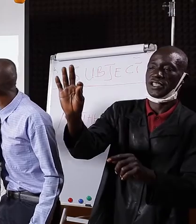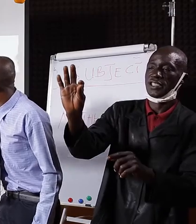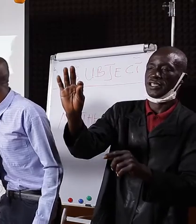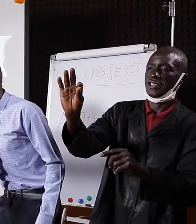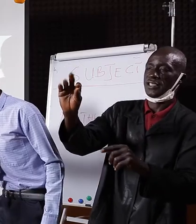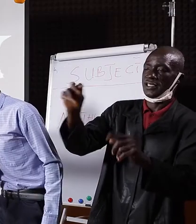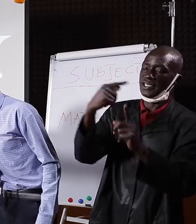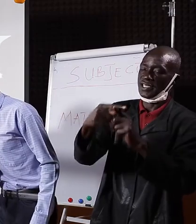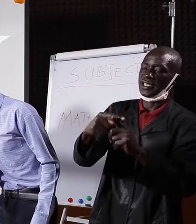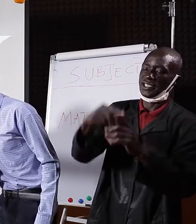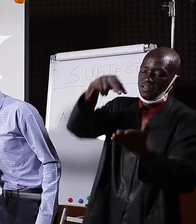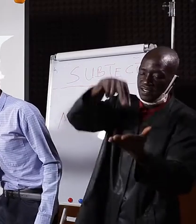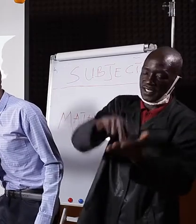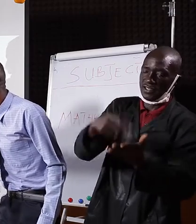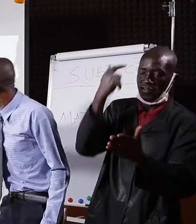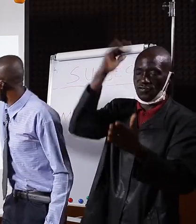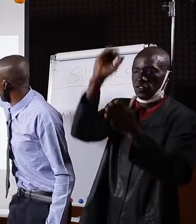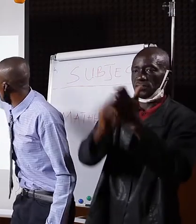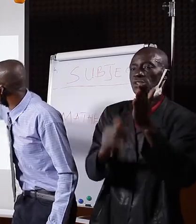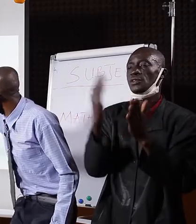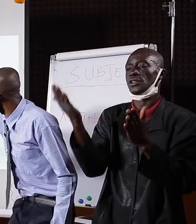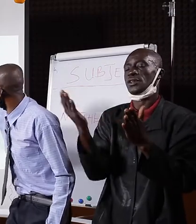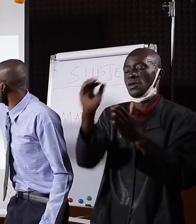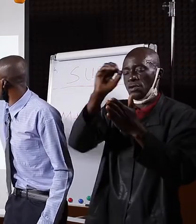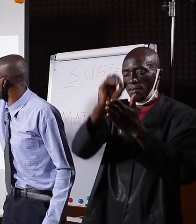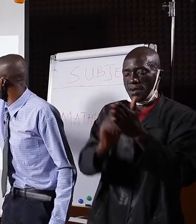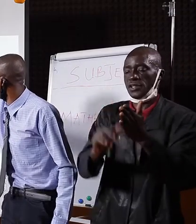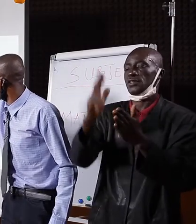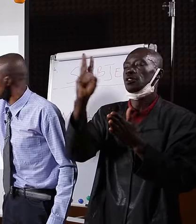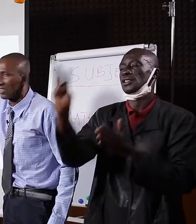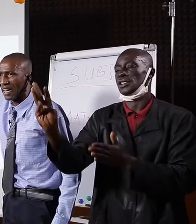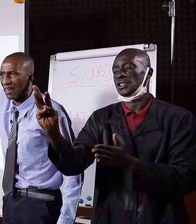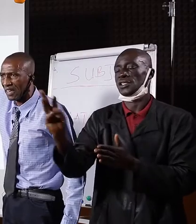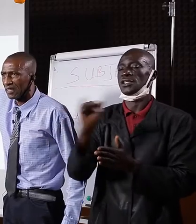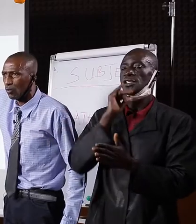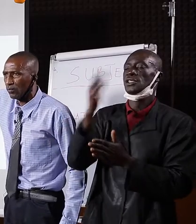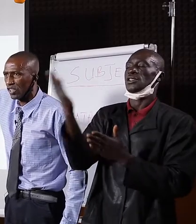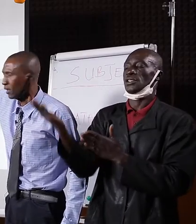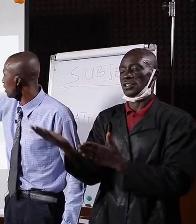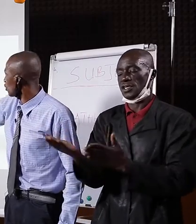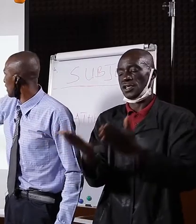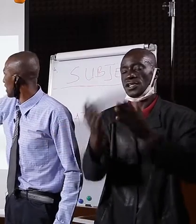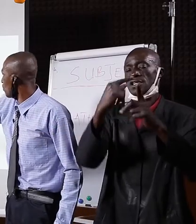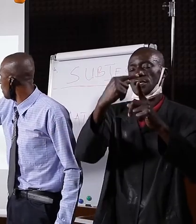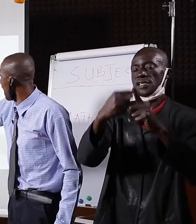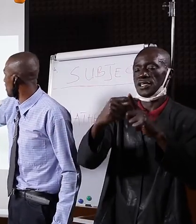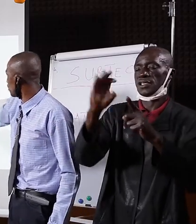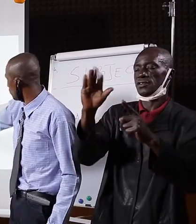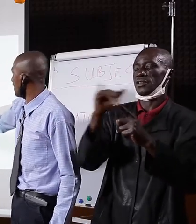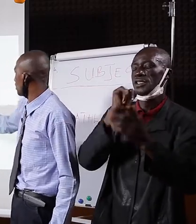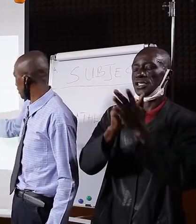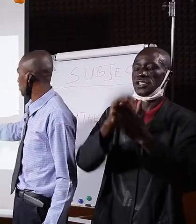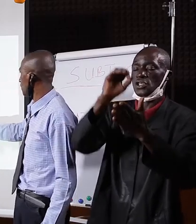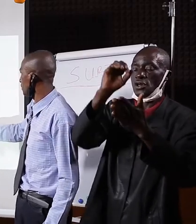then negative representing the subtraction there, then minus 16. The 16 is carrying a negative coefficient. So that gives you